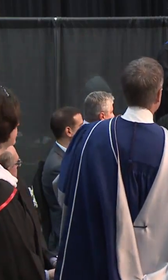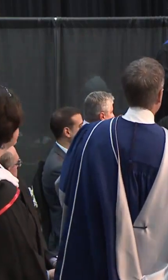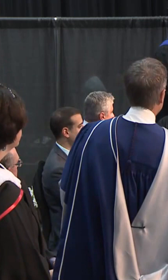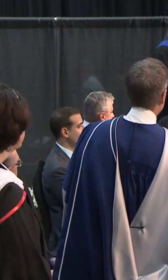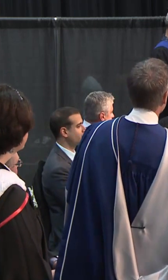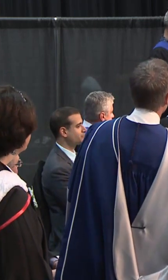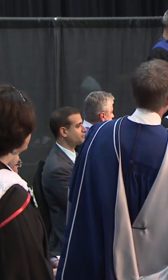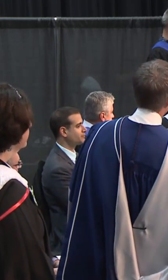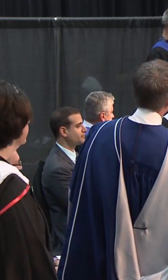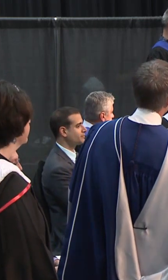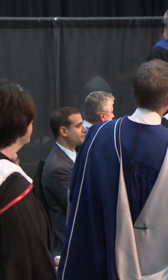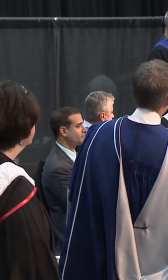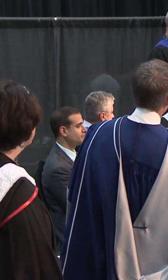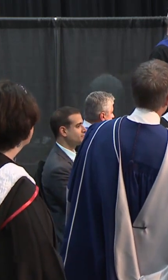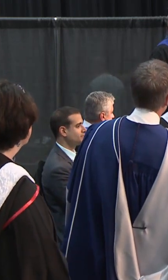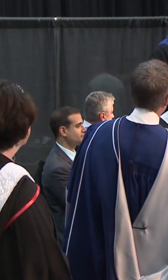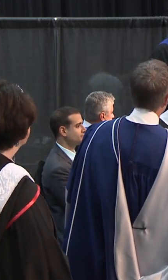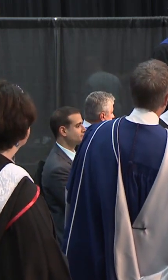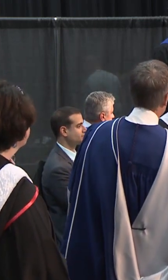Morning.